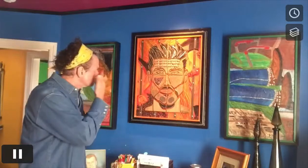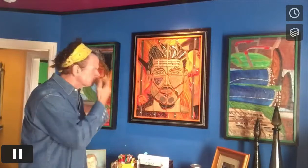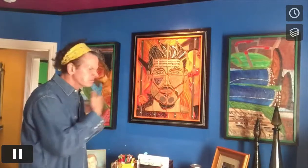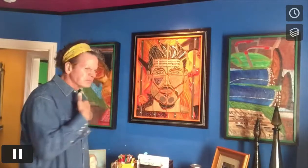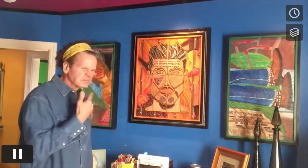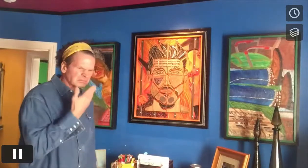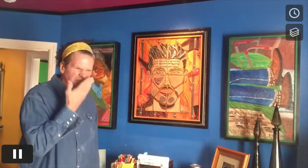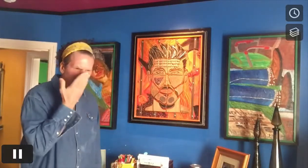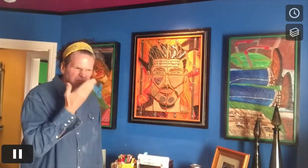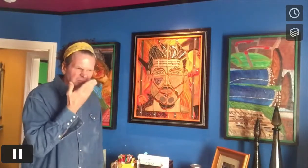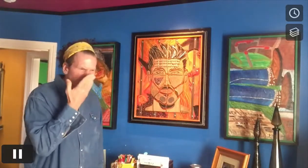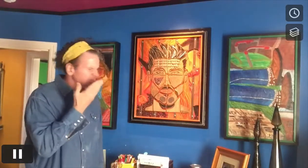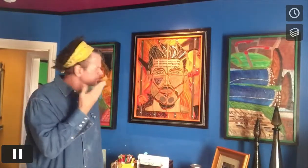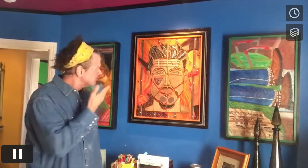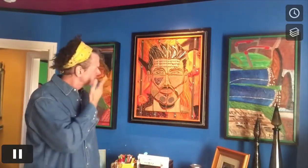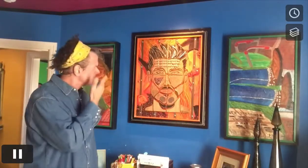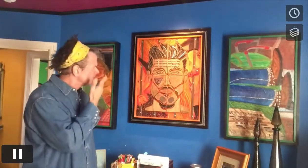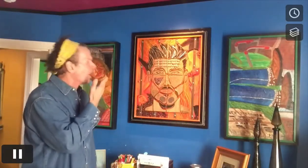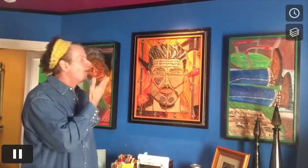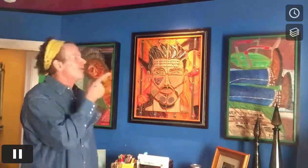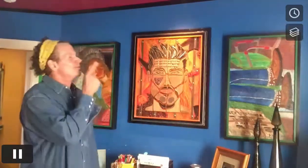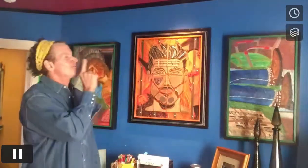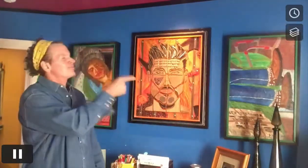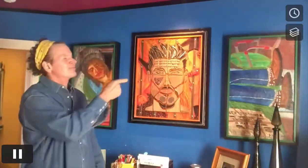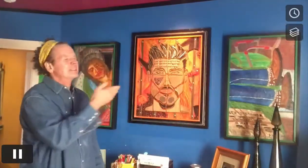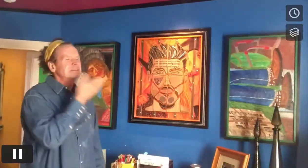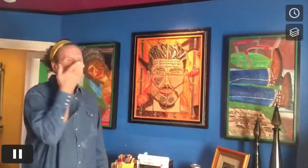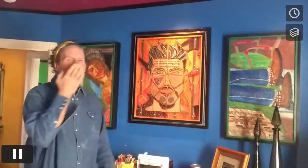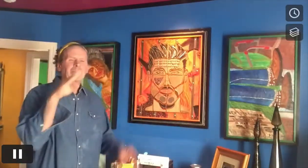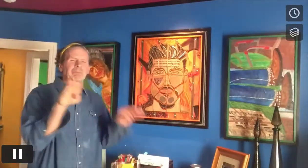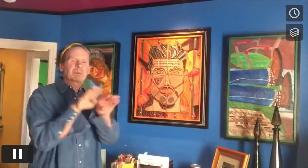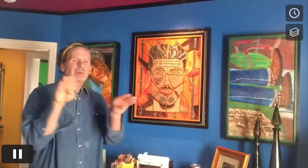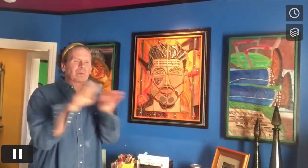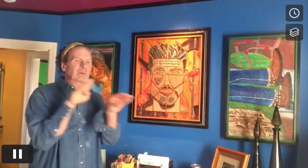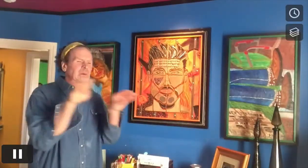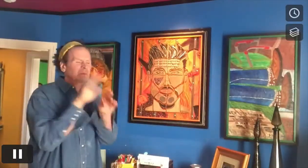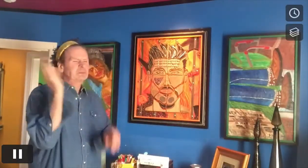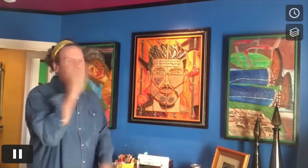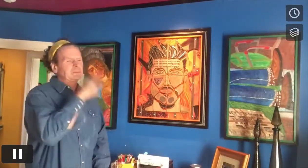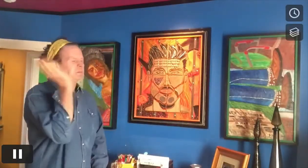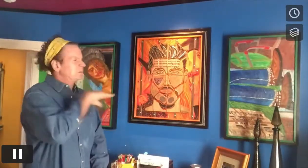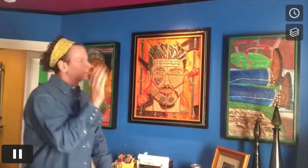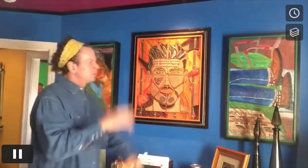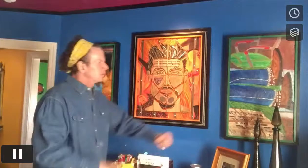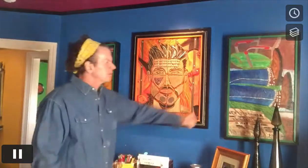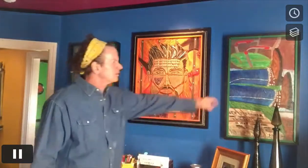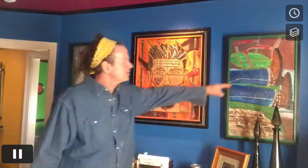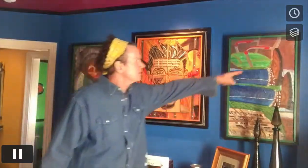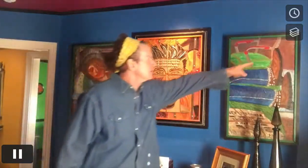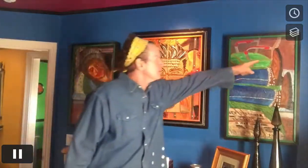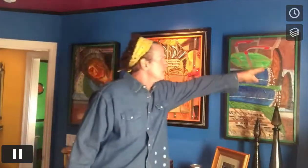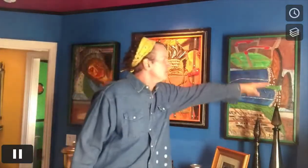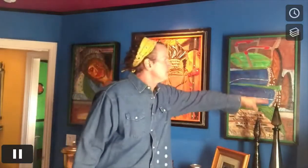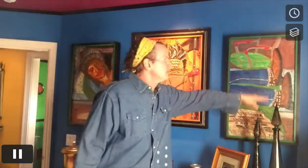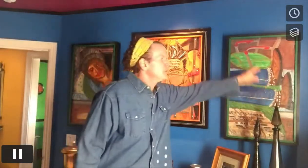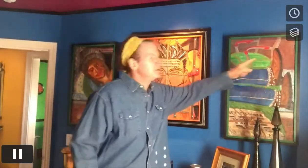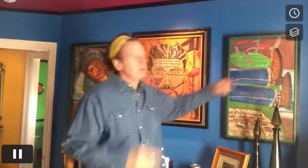Yeah. Huh? You smell that? What is that? Oh, look at those boots. Whoo!